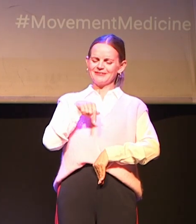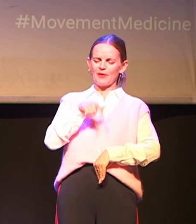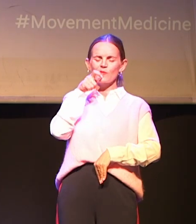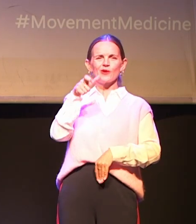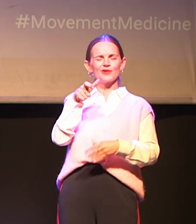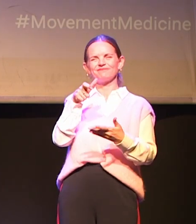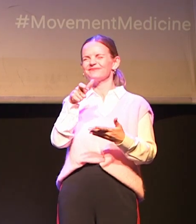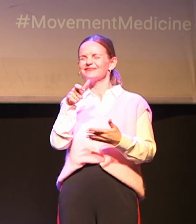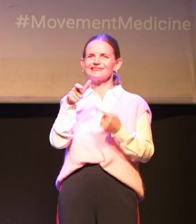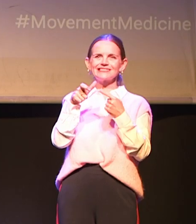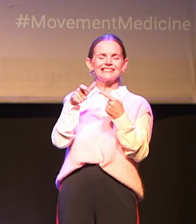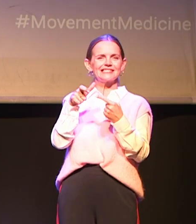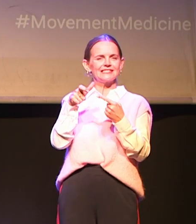is